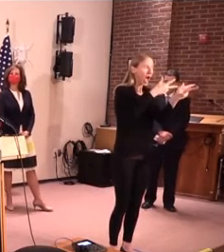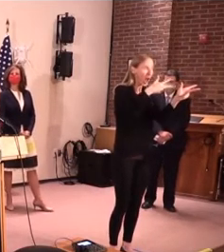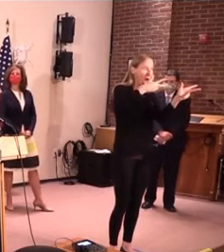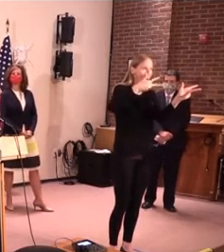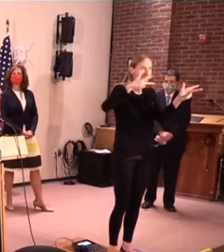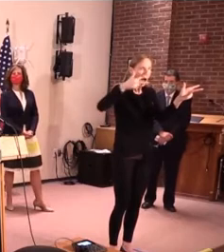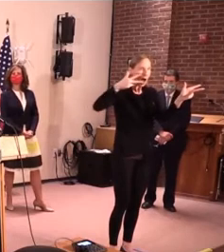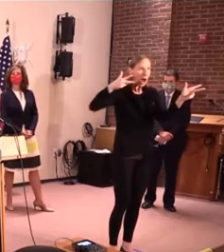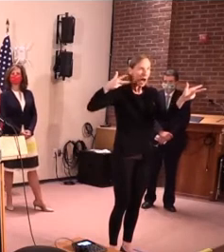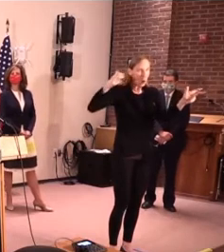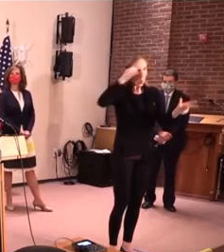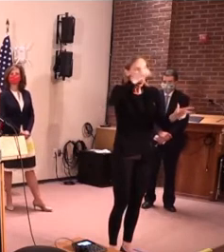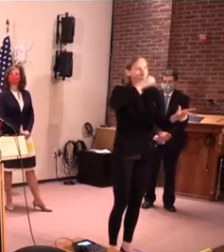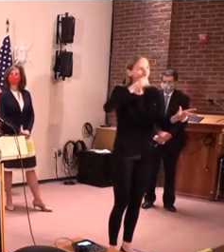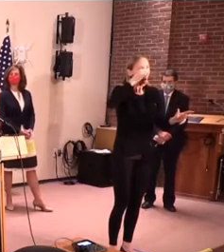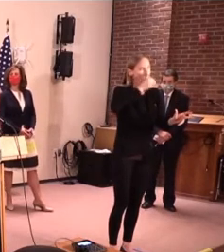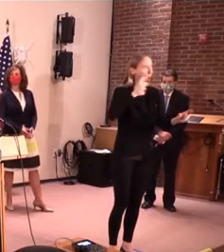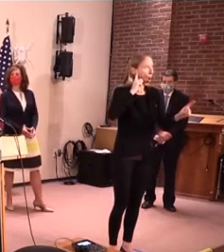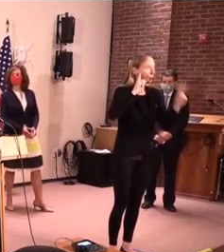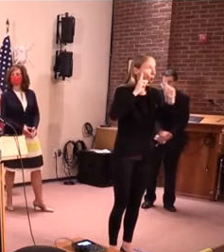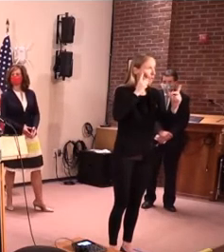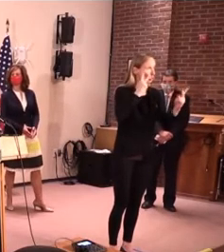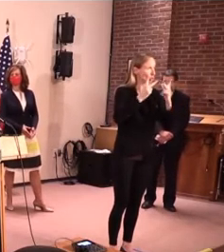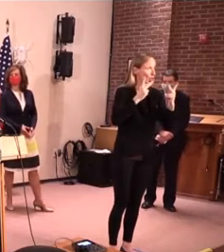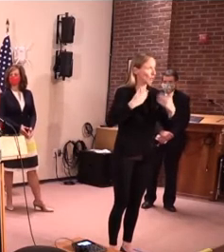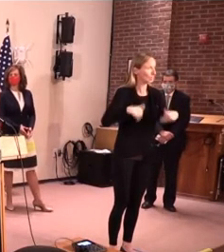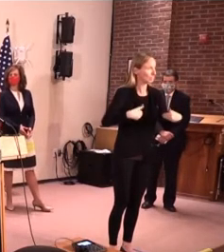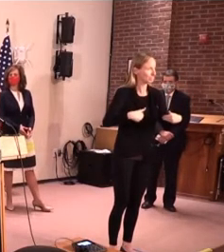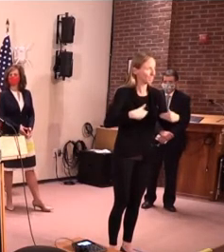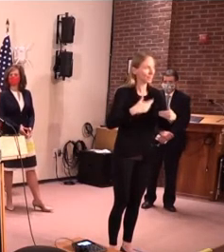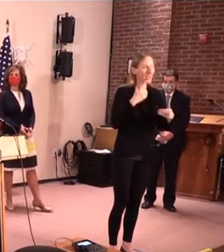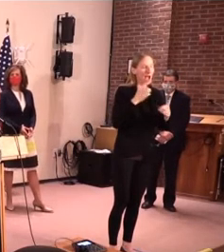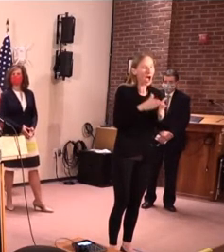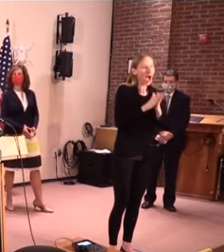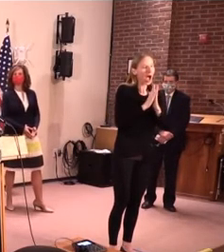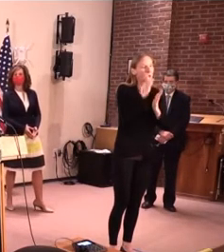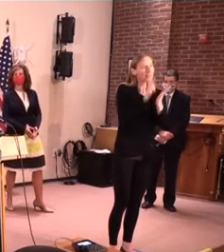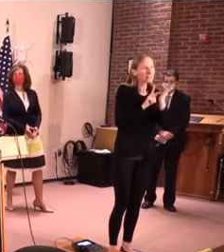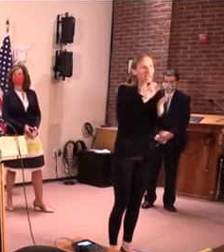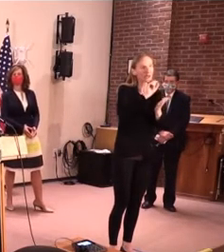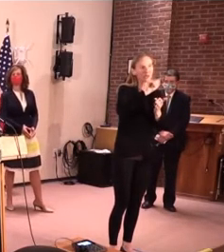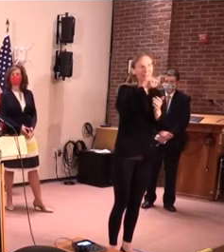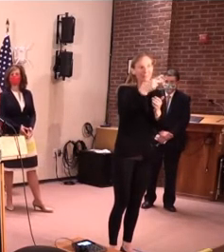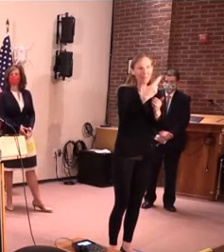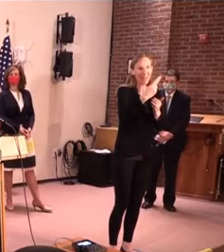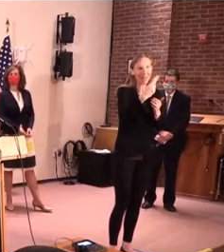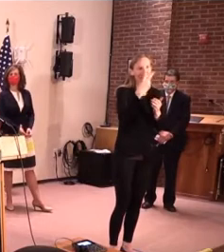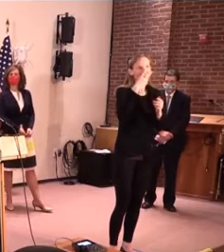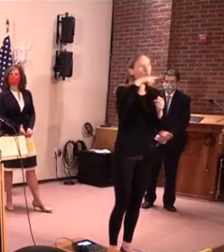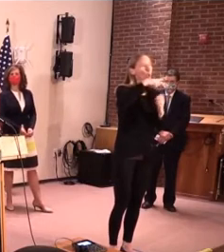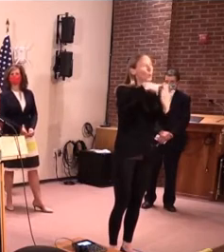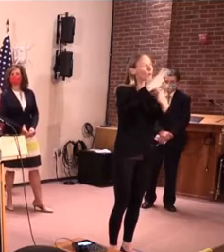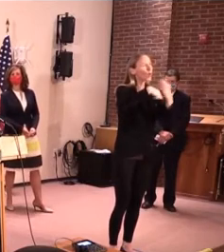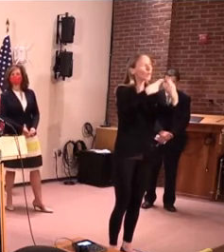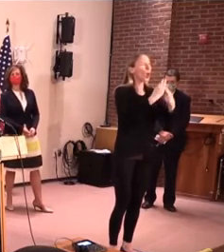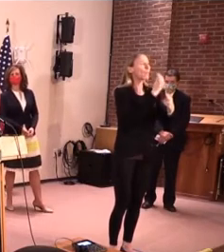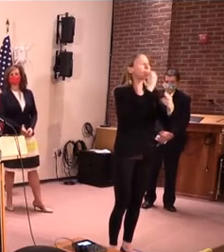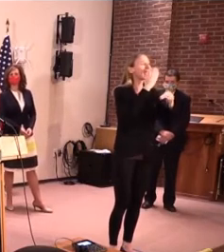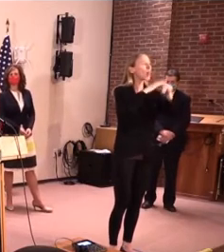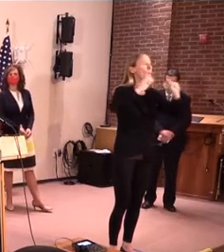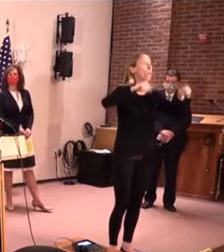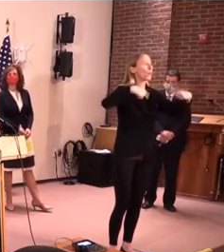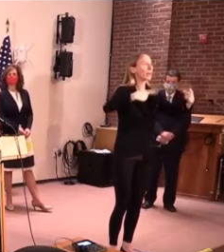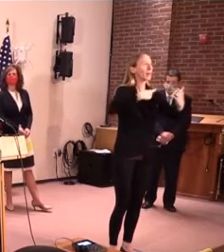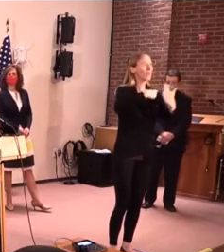of the food centers. And I've asked Secretary Smith to take a look at the Meals on Wheels program to see how